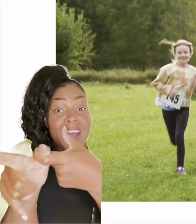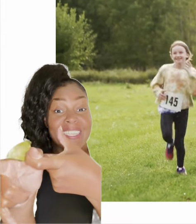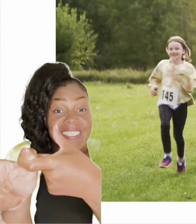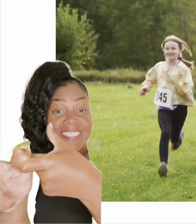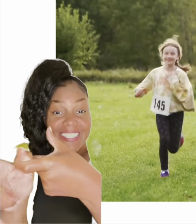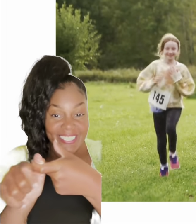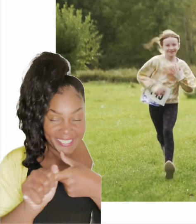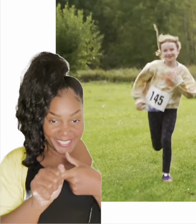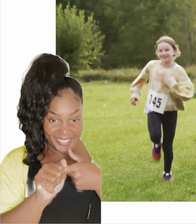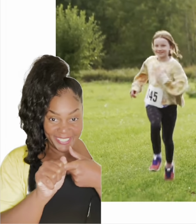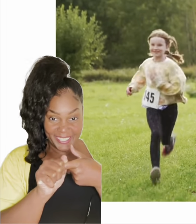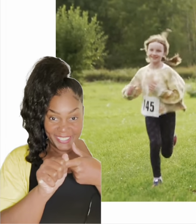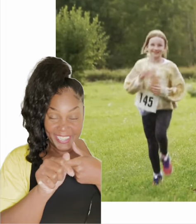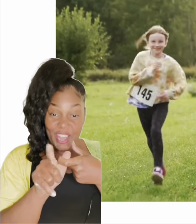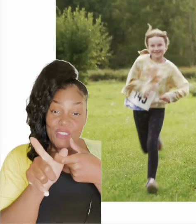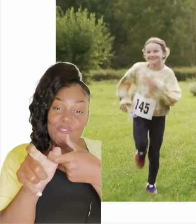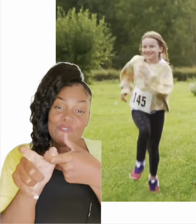Run.